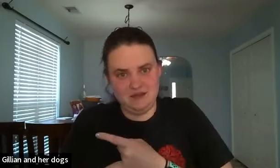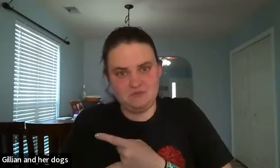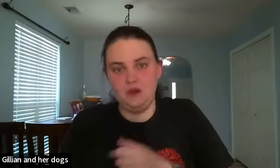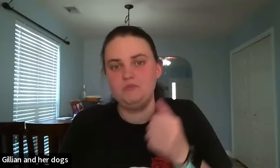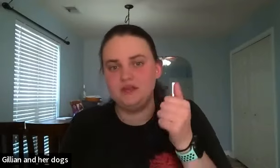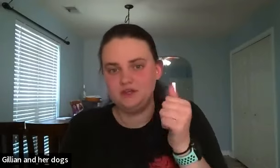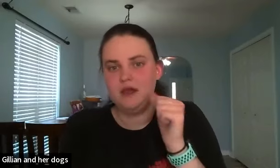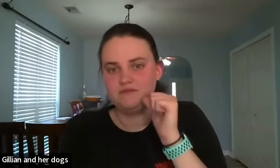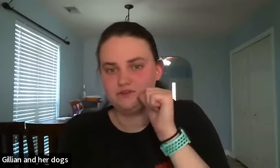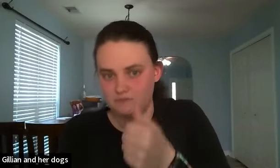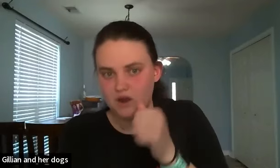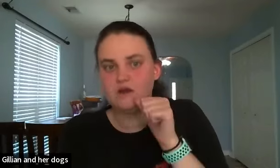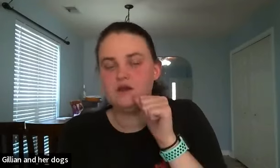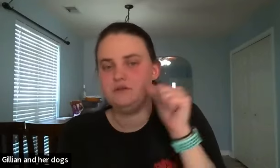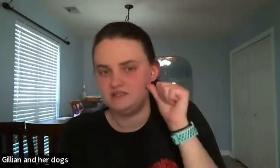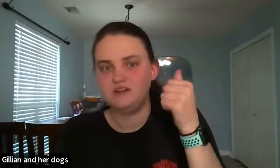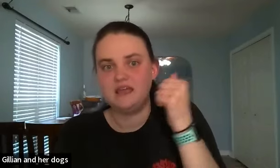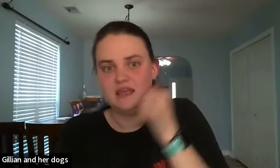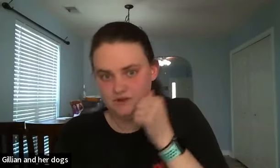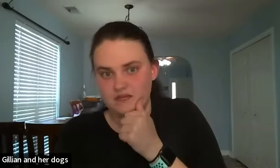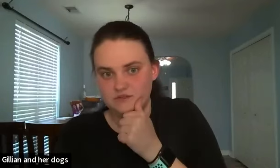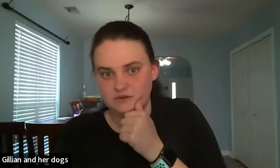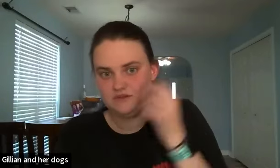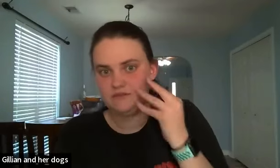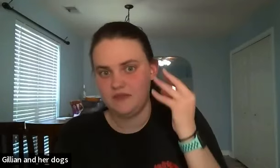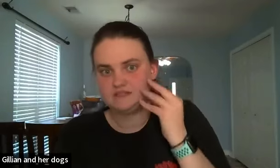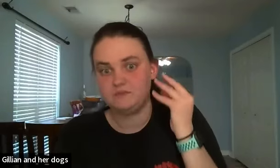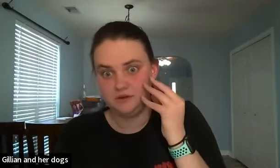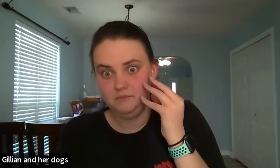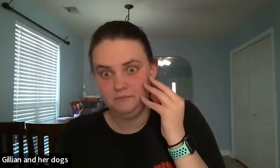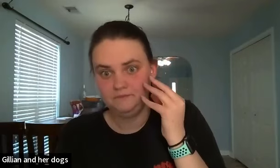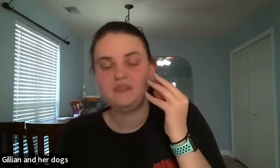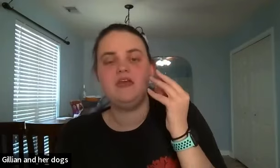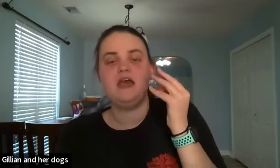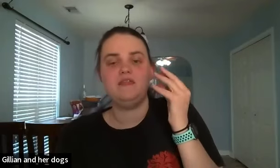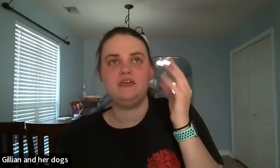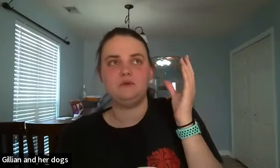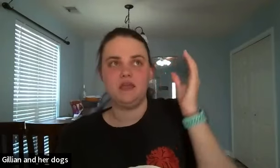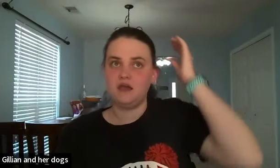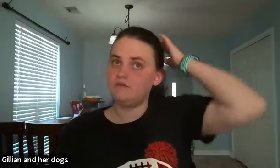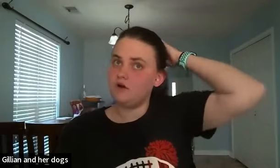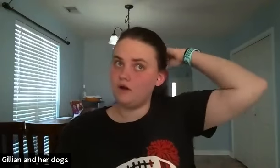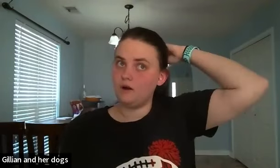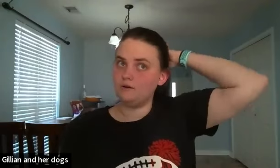up there, but you have your tomorrow, yesterday, every day sort of thing. That's up here. And then we have our,